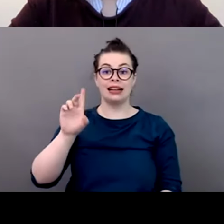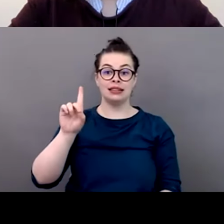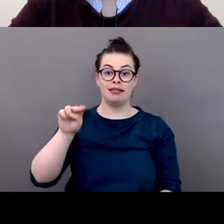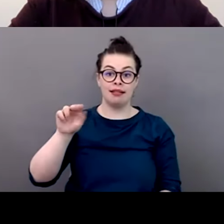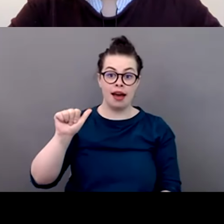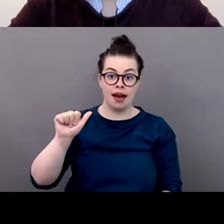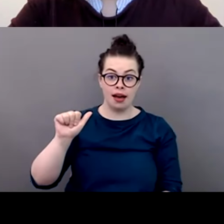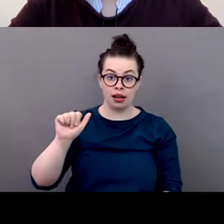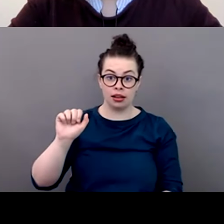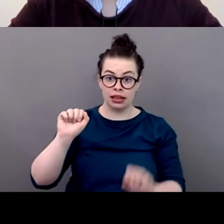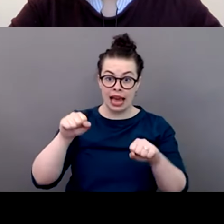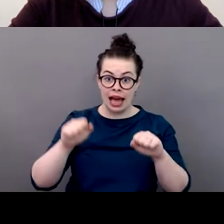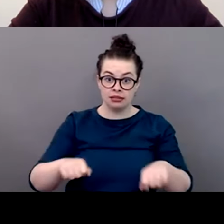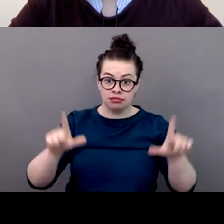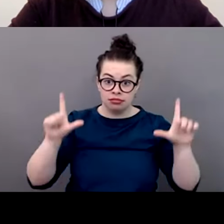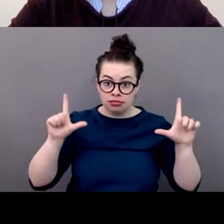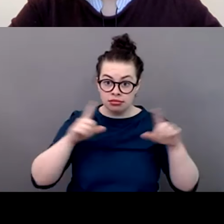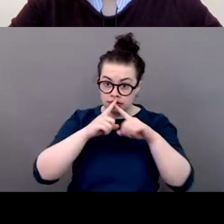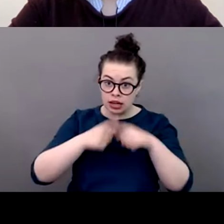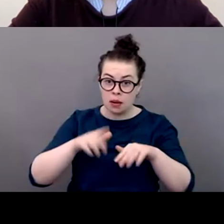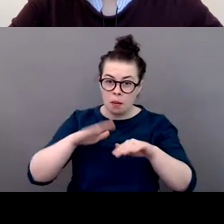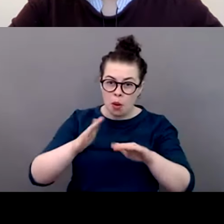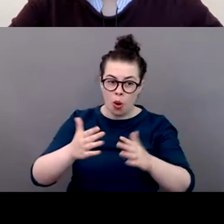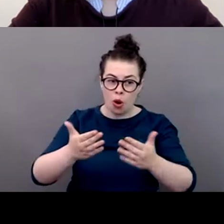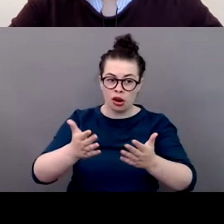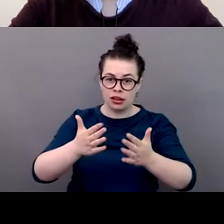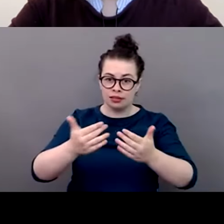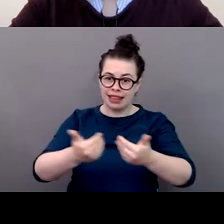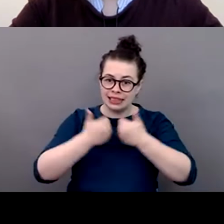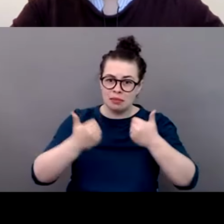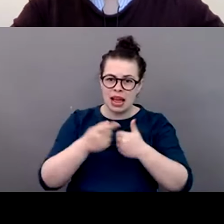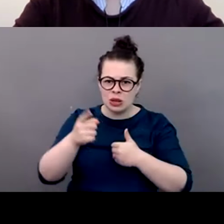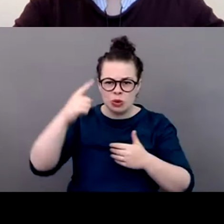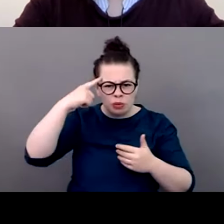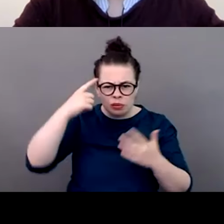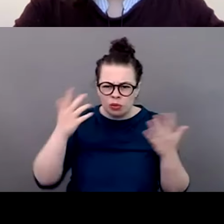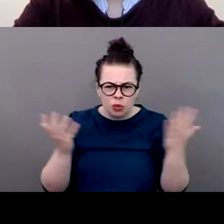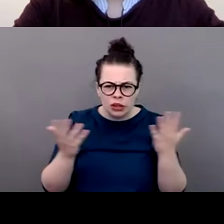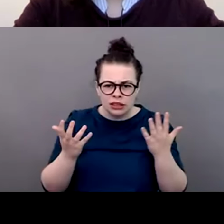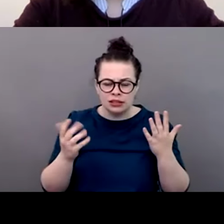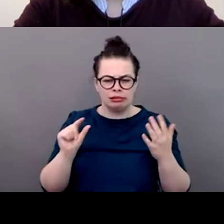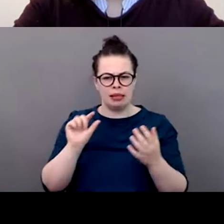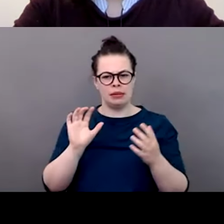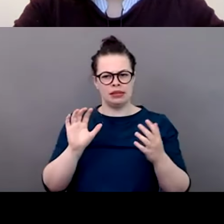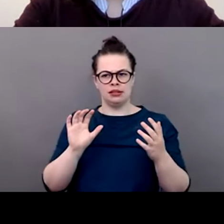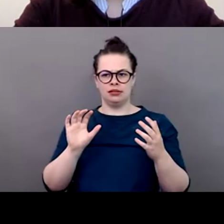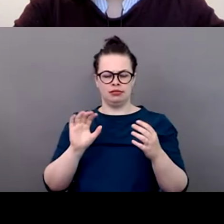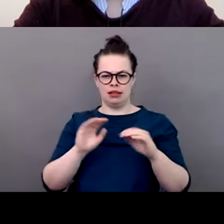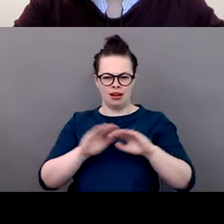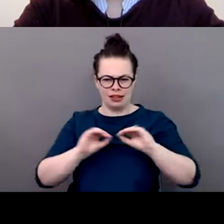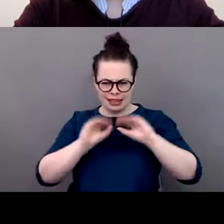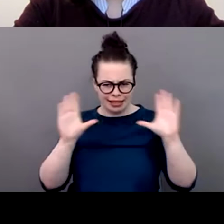Maybe you can turn on your mic and explain more on the question. What do you mean? Because this is not a very clear